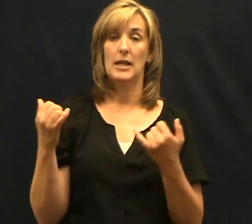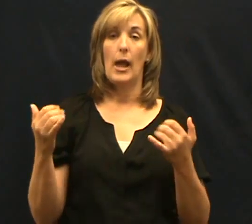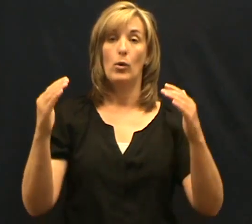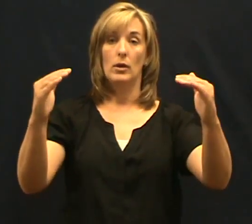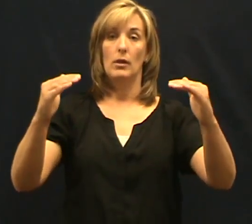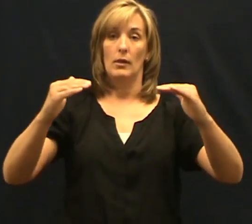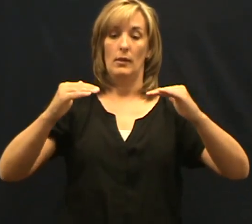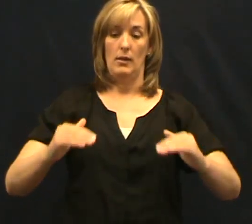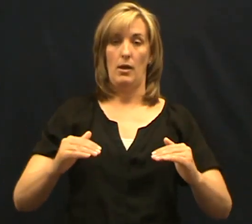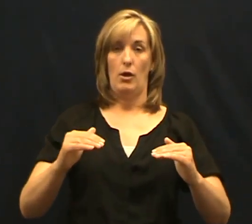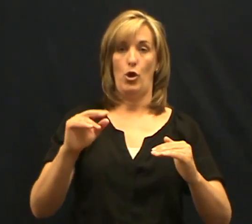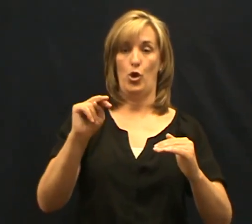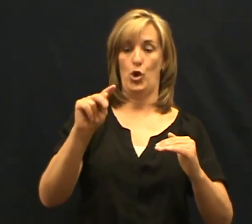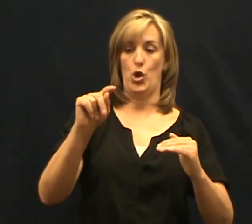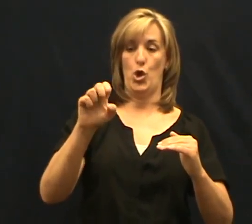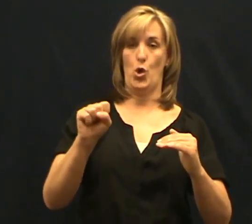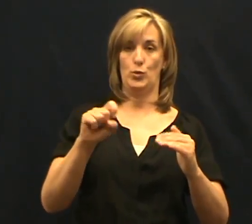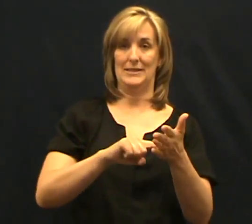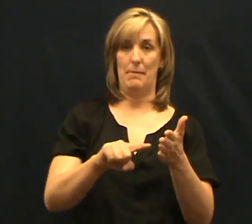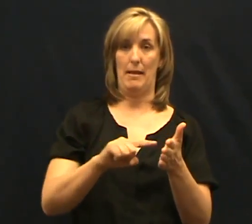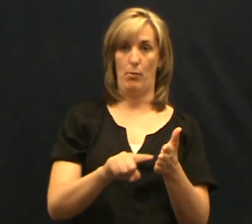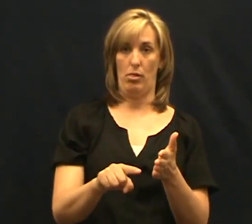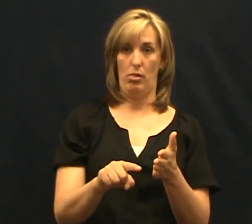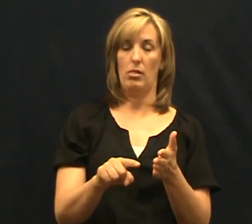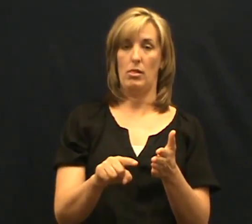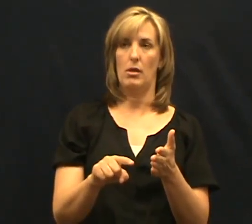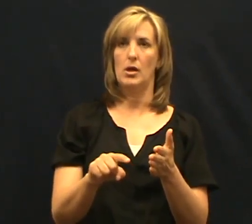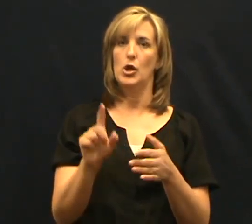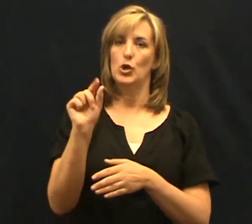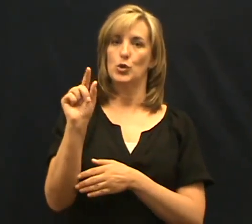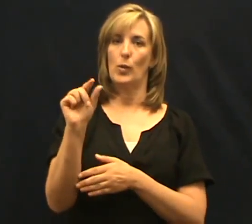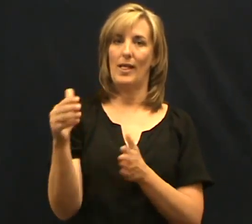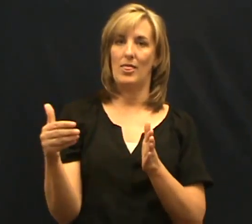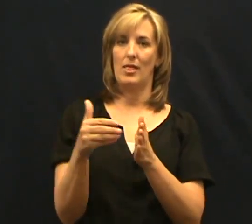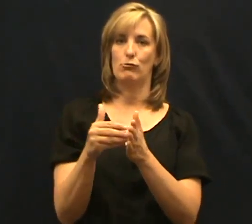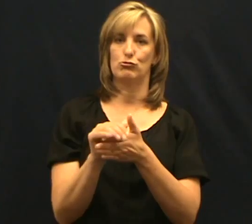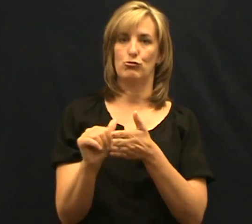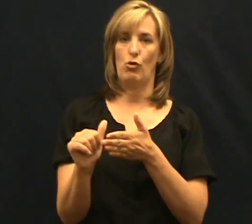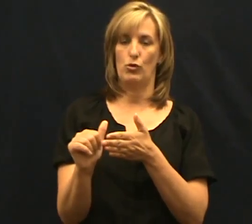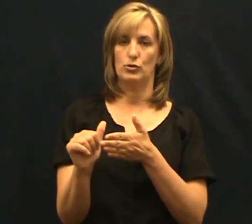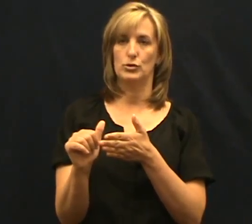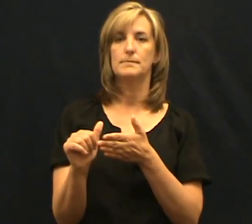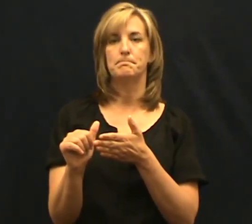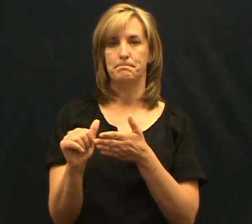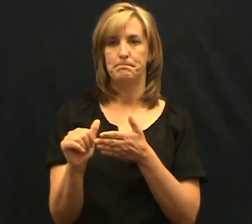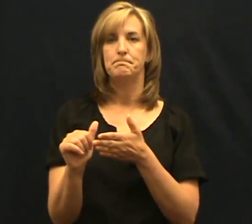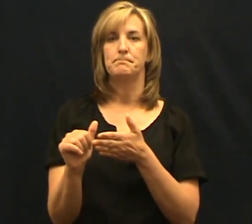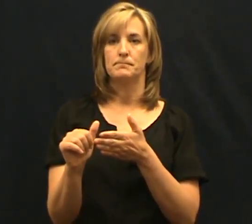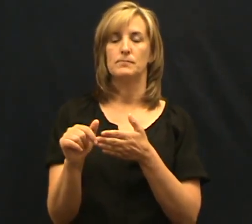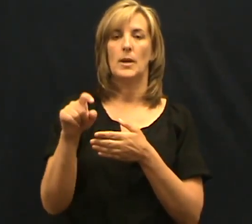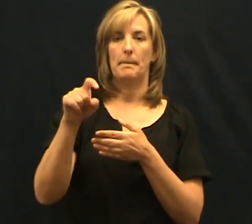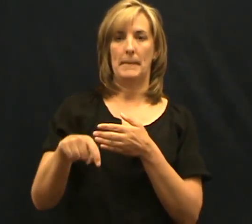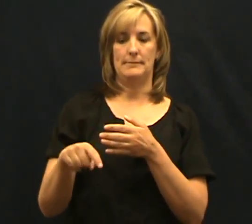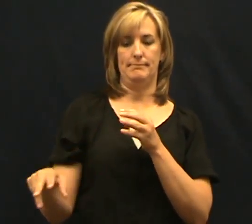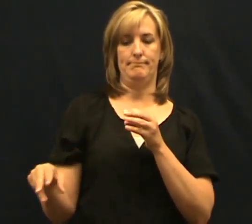payable, our non-current liabilities. We have a note payable of $20,000. And so then we add up our current liabilities and our